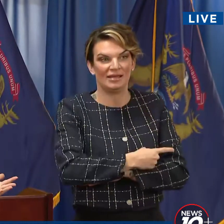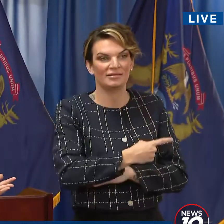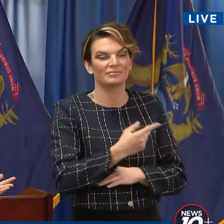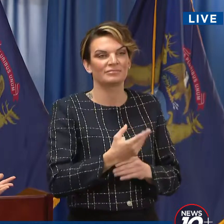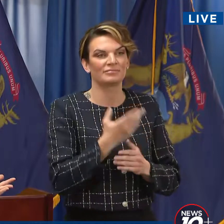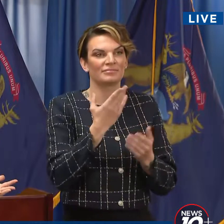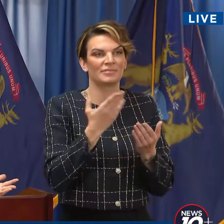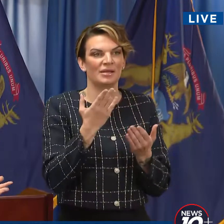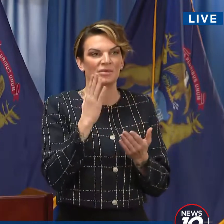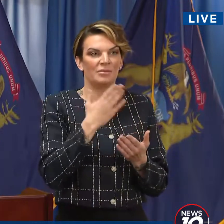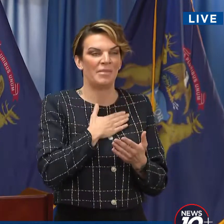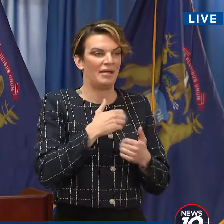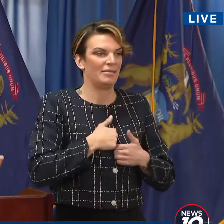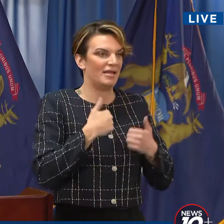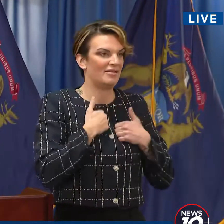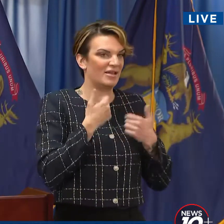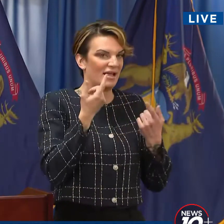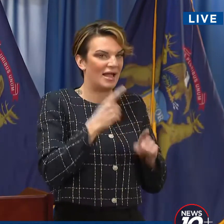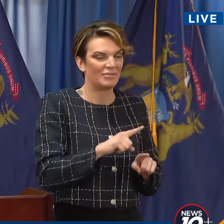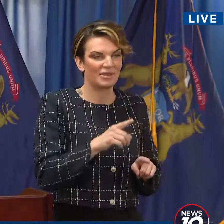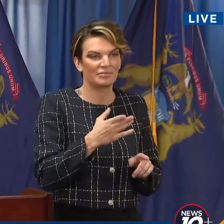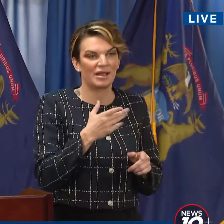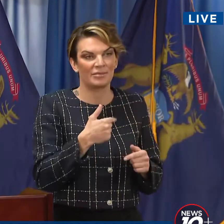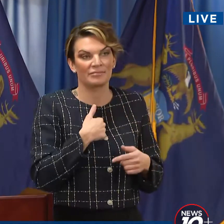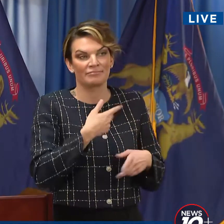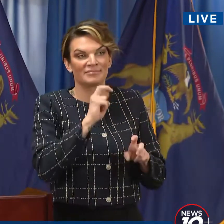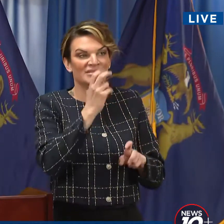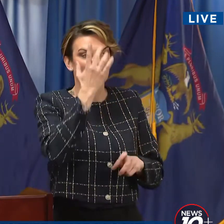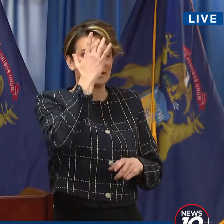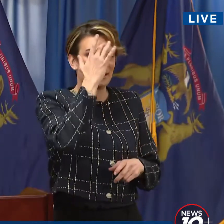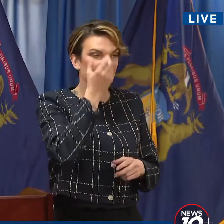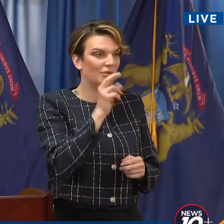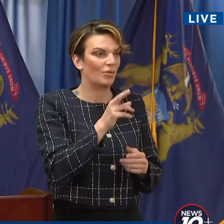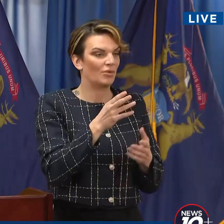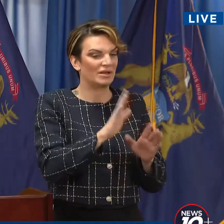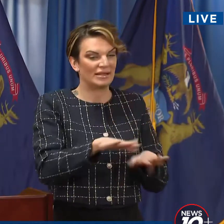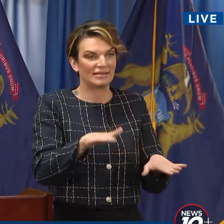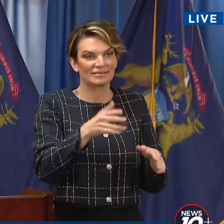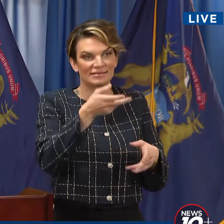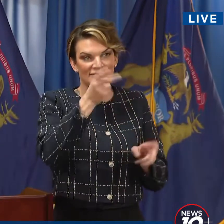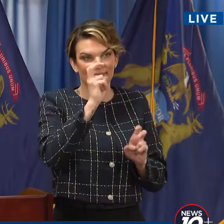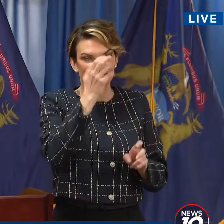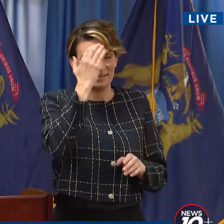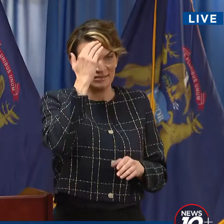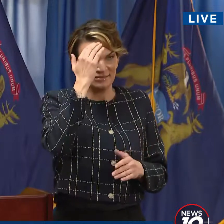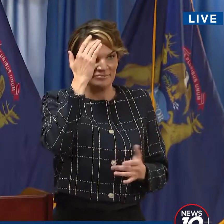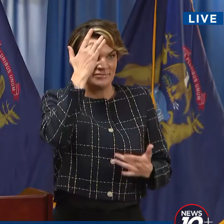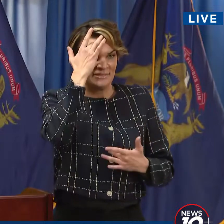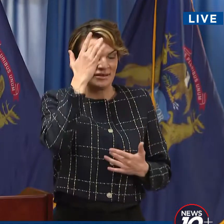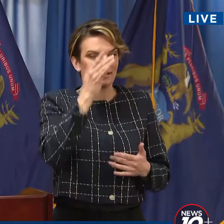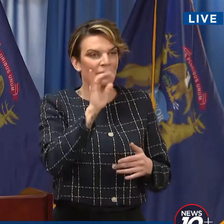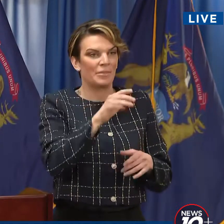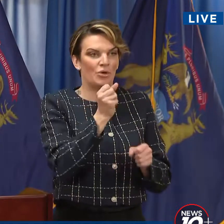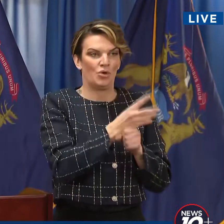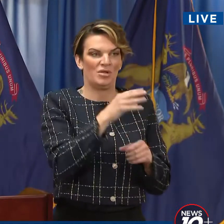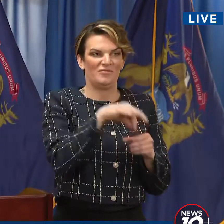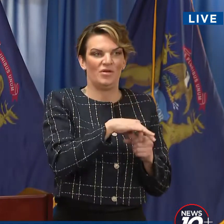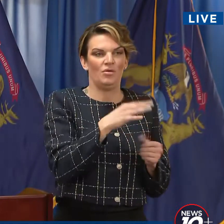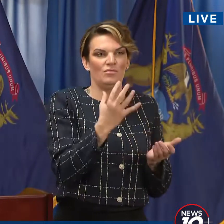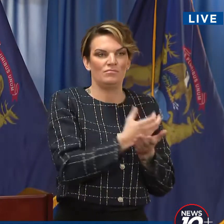but perhaps within your own sphere. You know, maybe your kid gets sick, maybe you get sick. Voting ahead of time avoids any